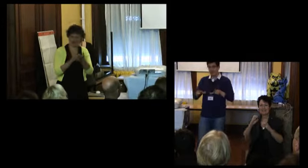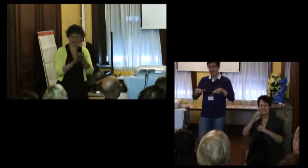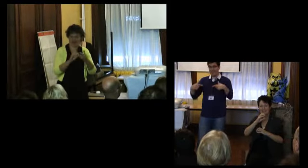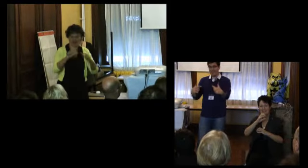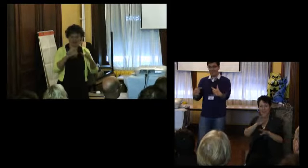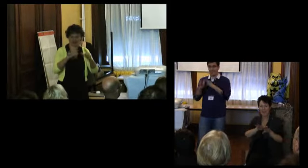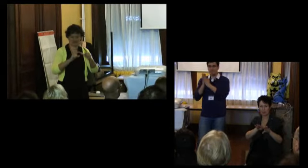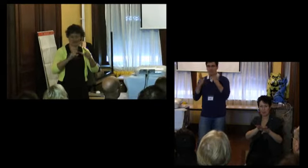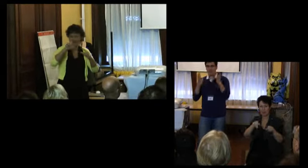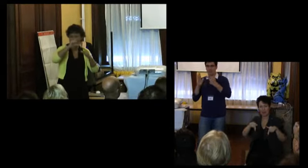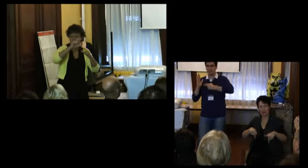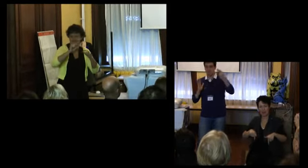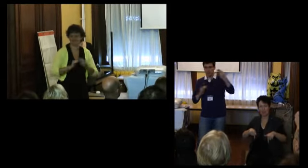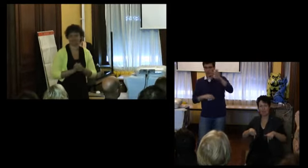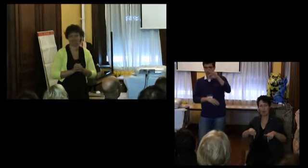for the